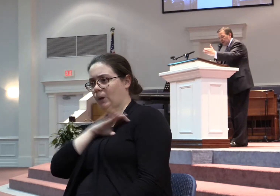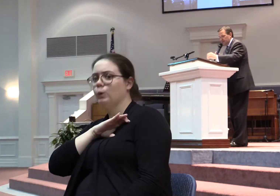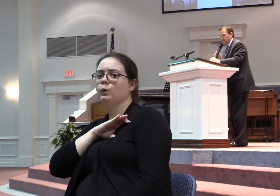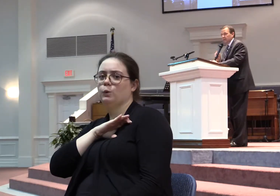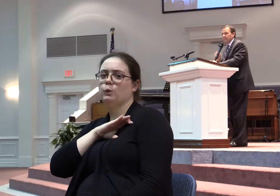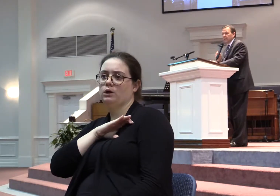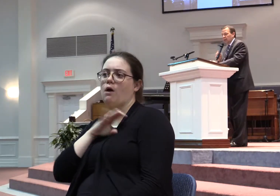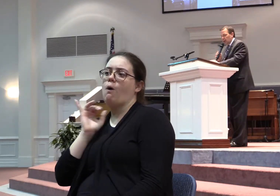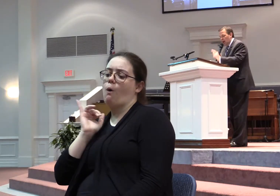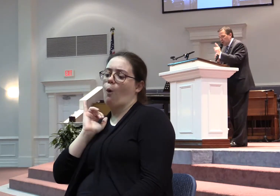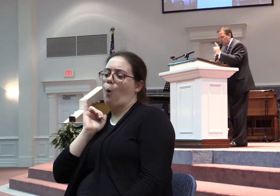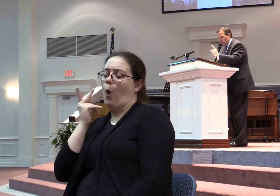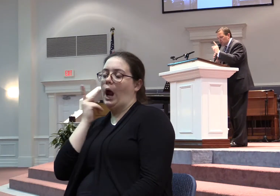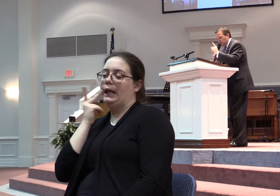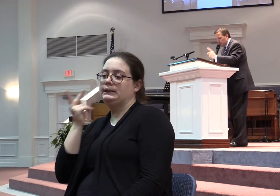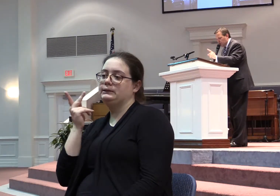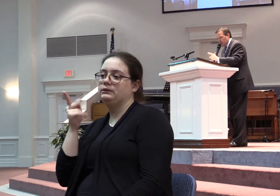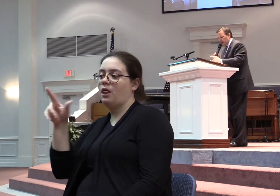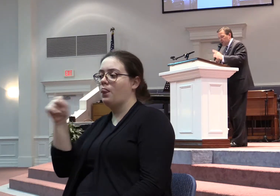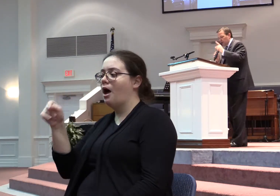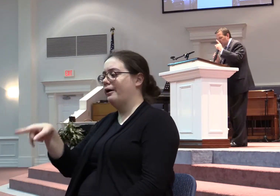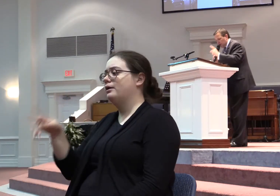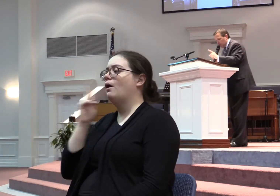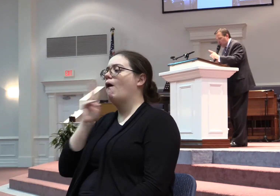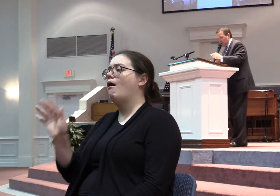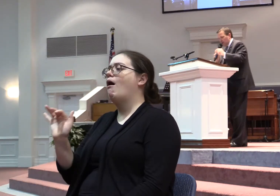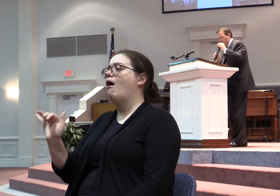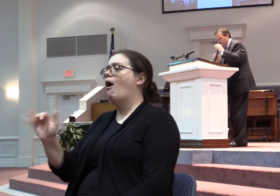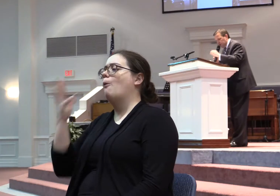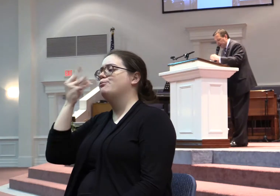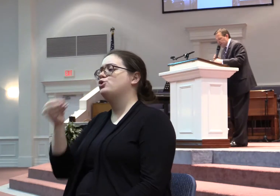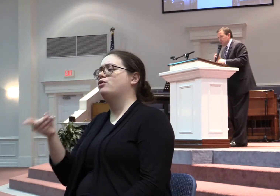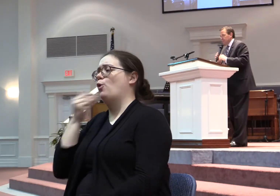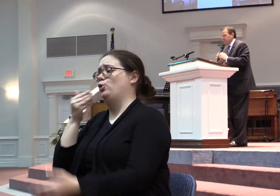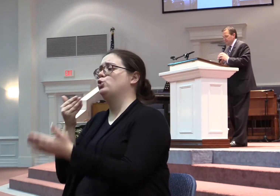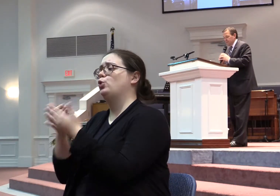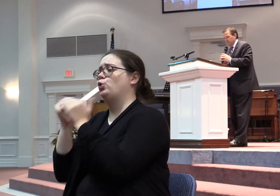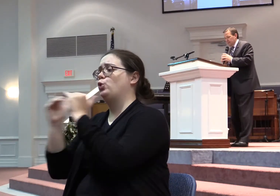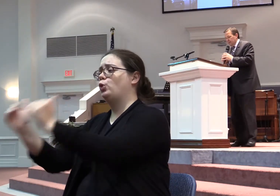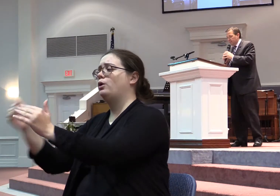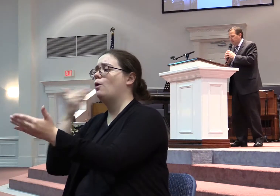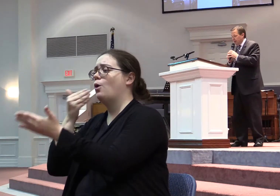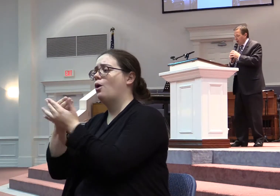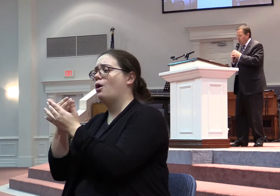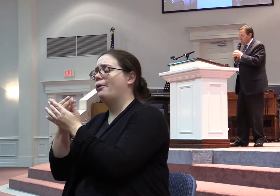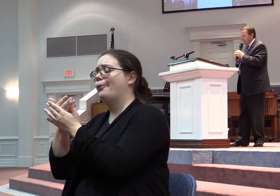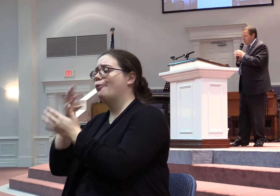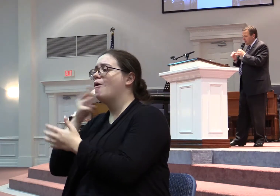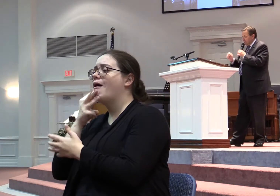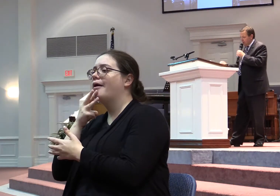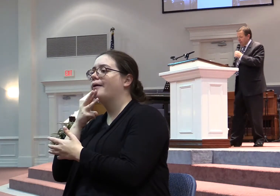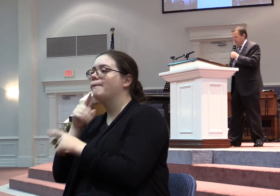come to light. Lot chose the good ground, the good water, the good pasture, at the very cost